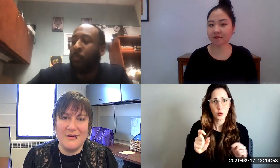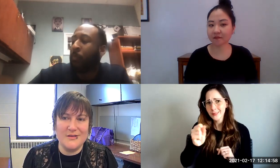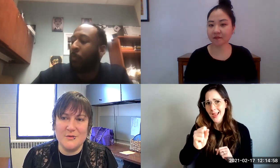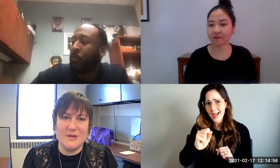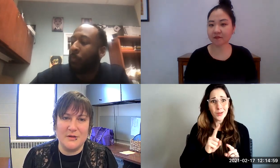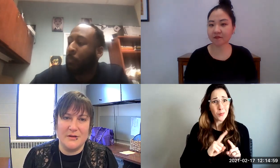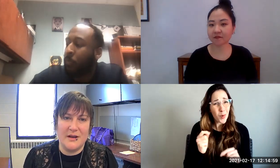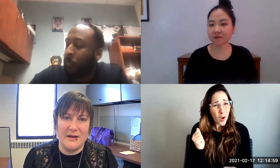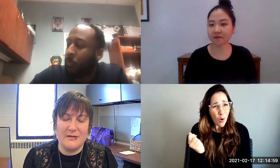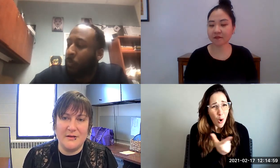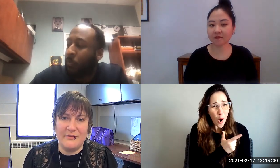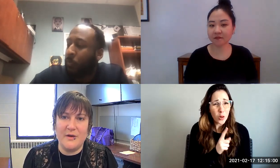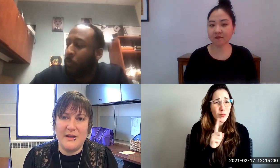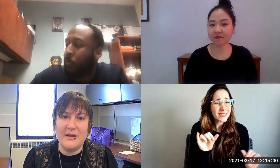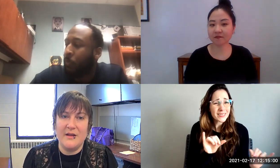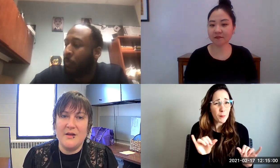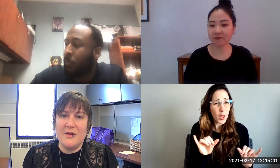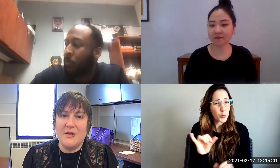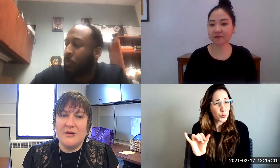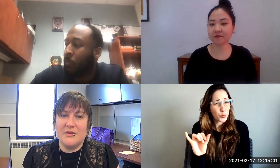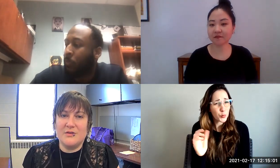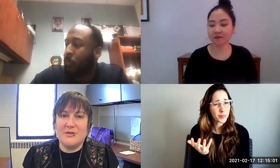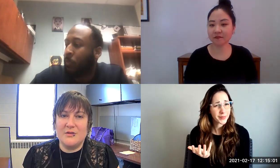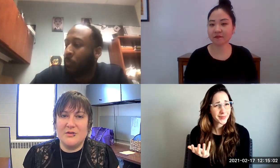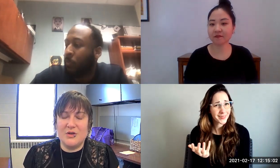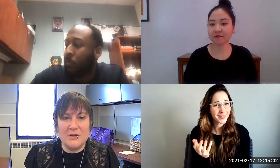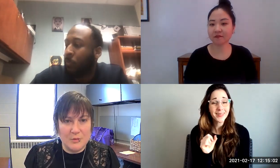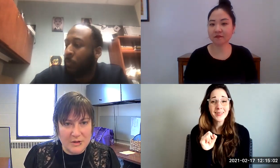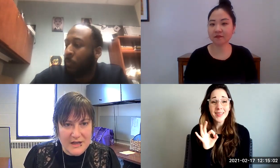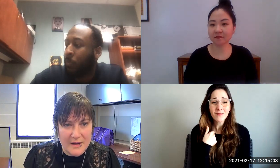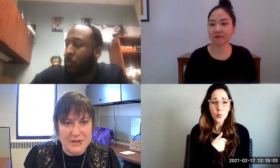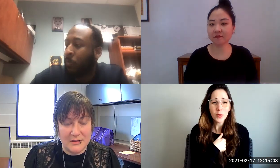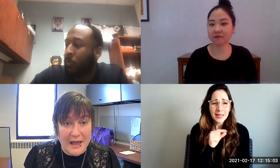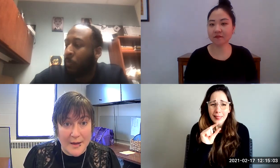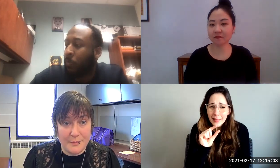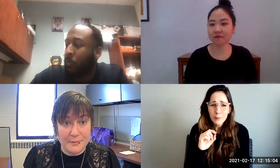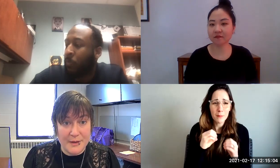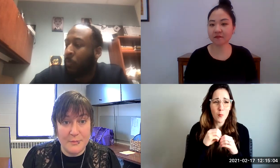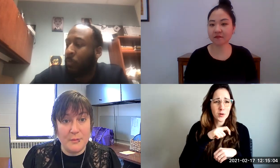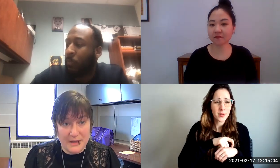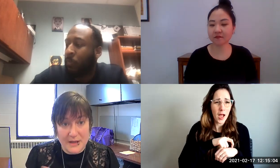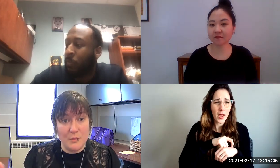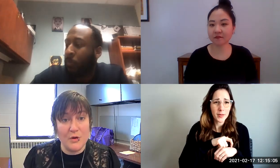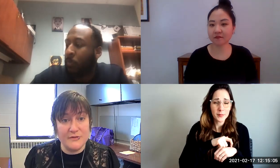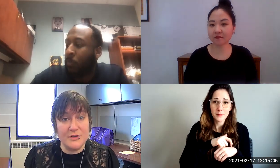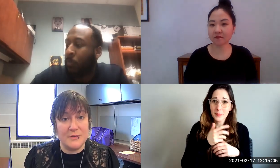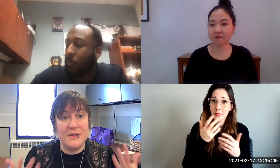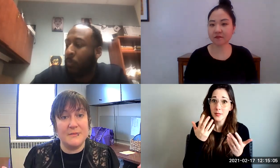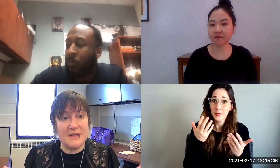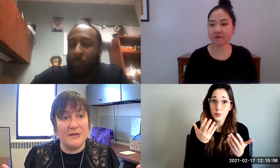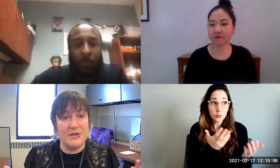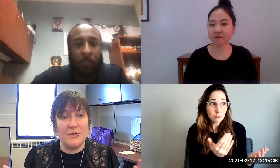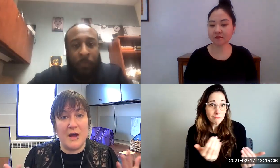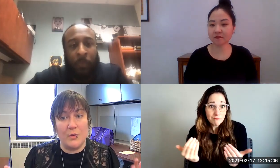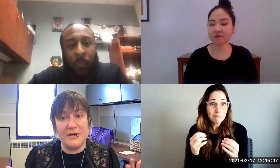are all so similar. And if we took a little more time to let people be more diverse, to